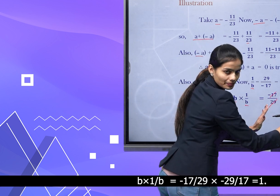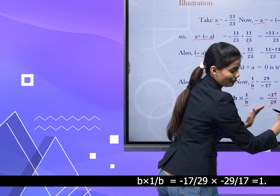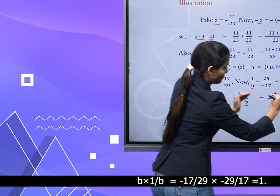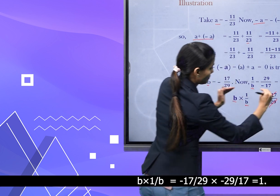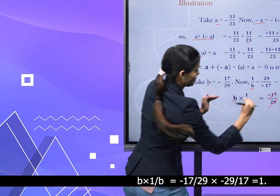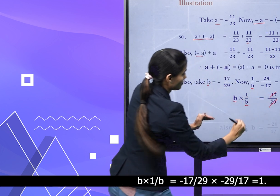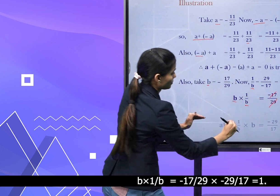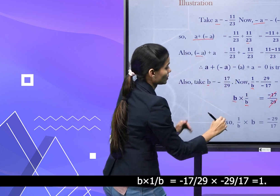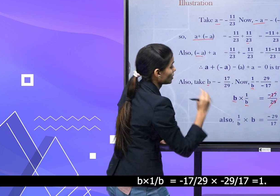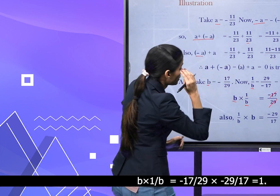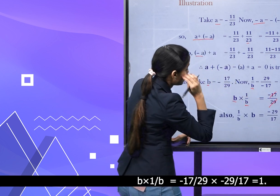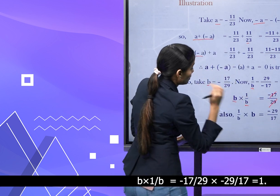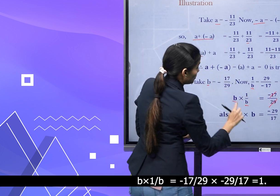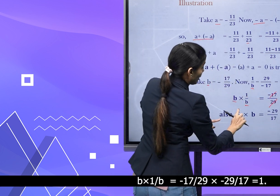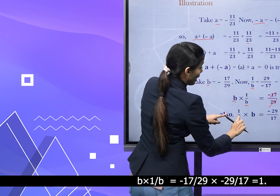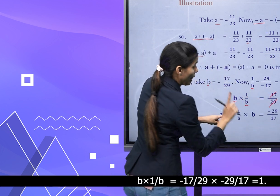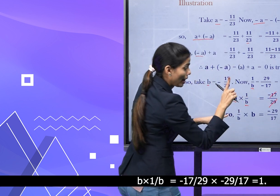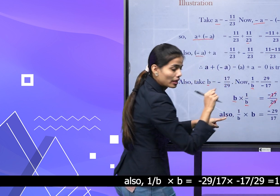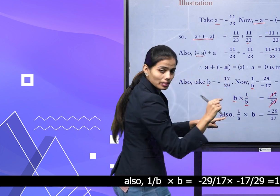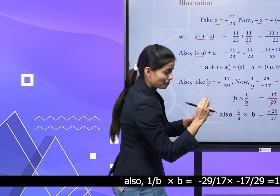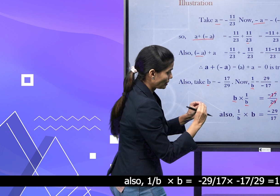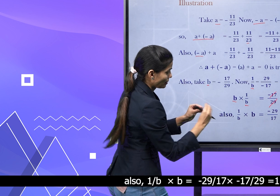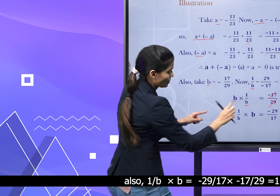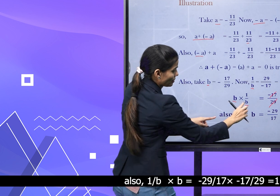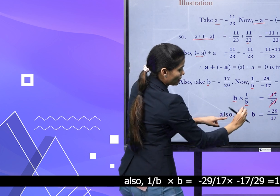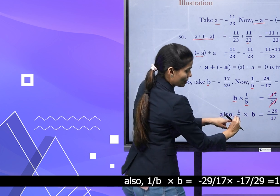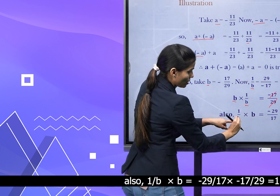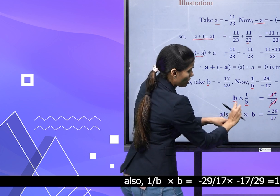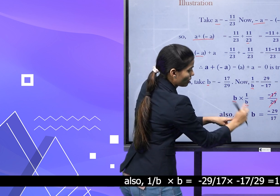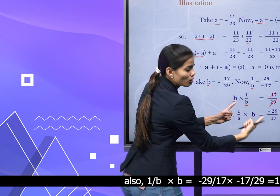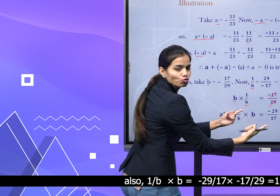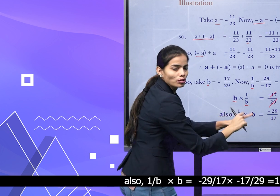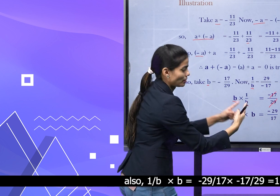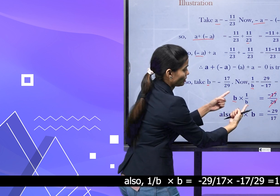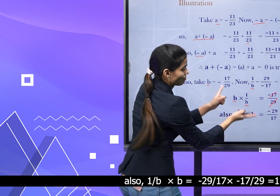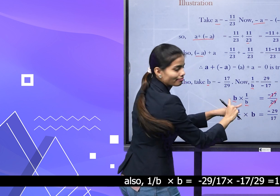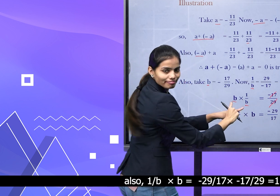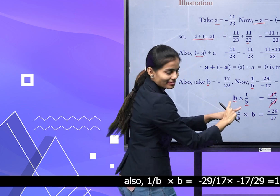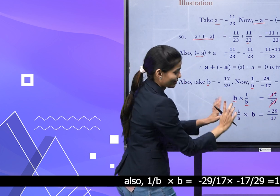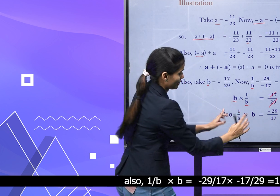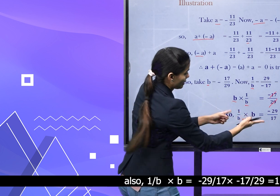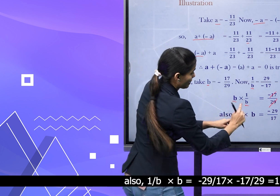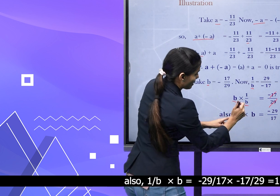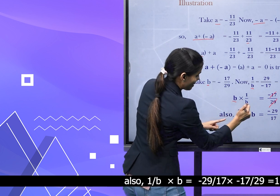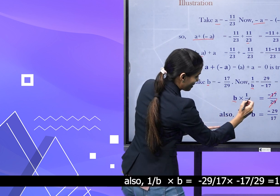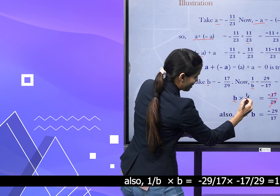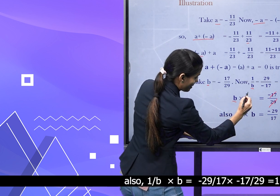by 17 is equal to 1. Also, 1 by b into b is equal